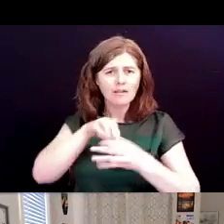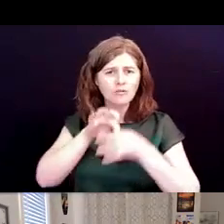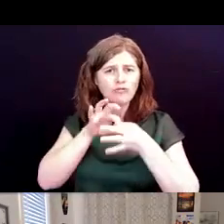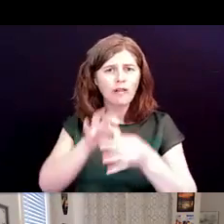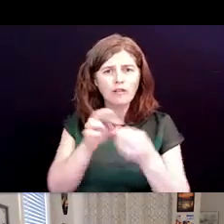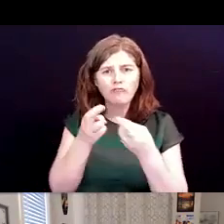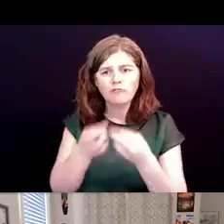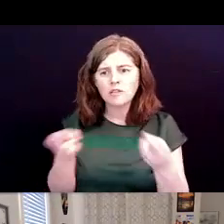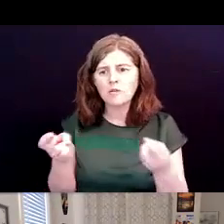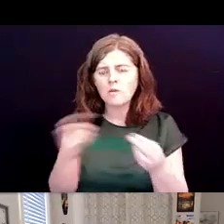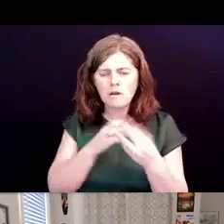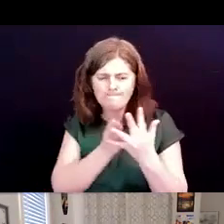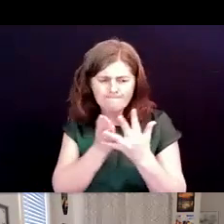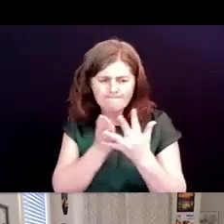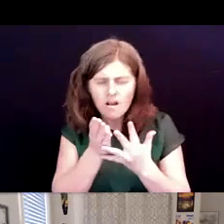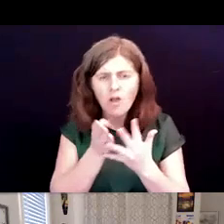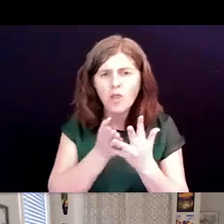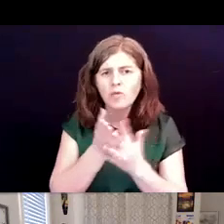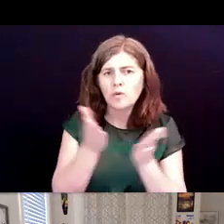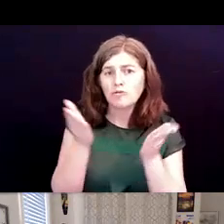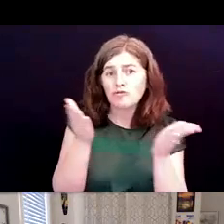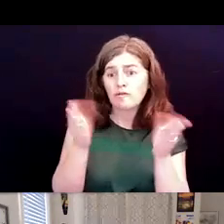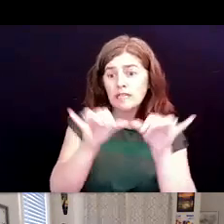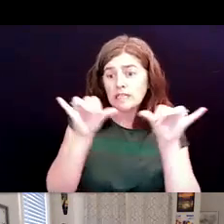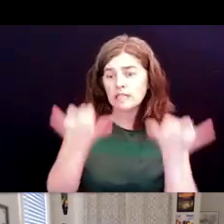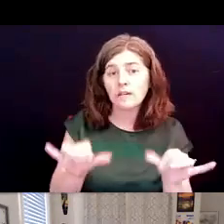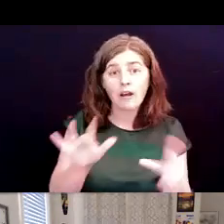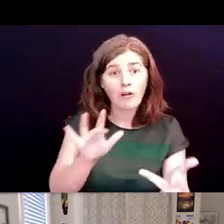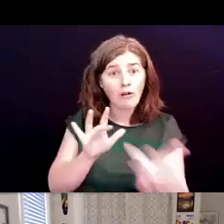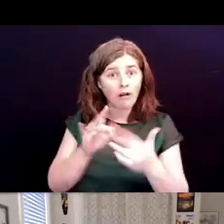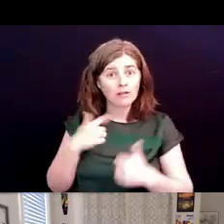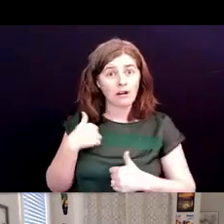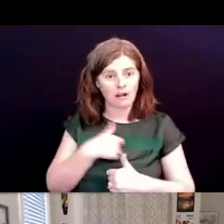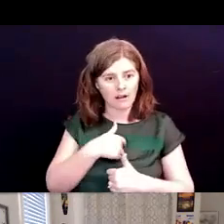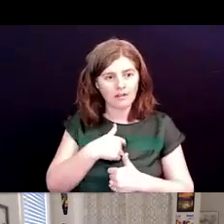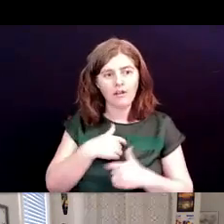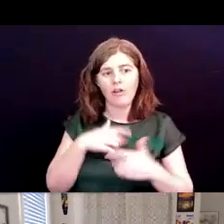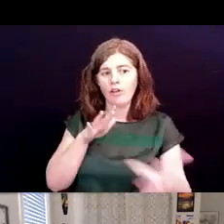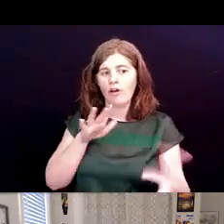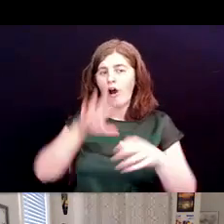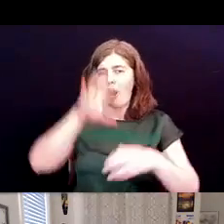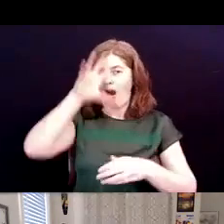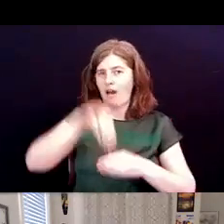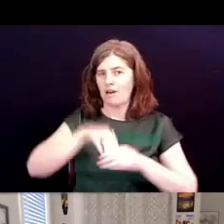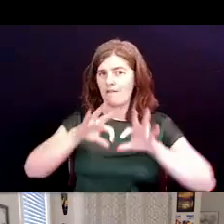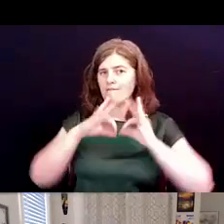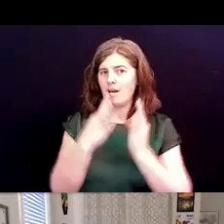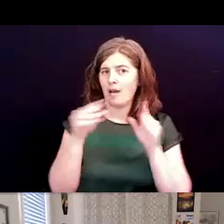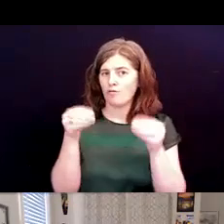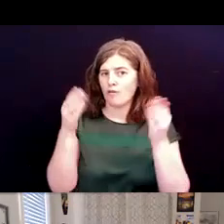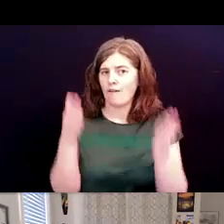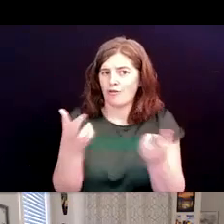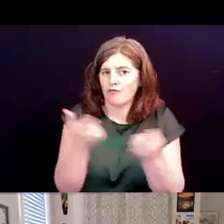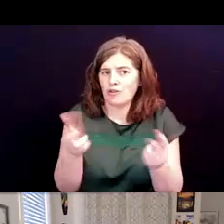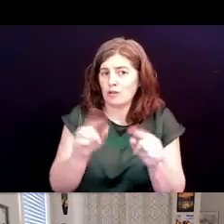resources or navigating service systems, you can contact us. The Autism Family and Provider Resource Team are here for you. Our